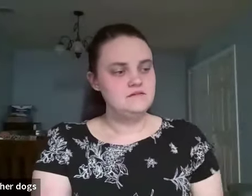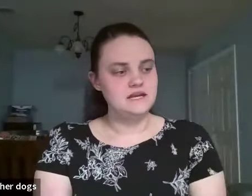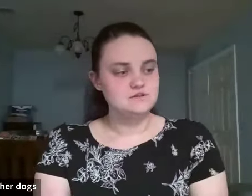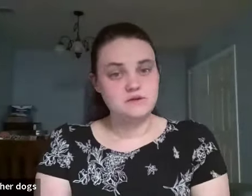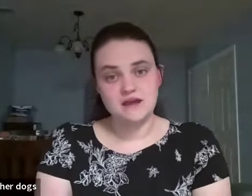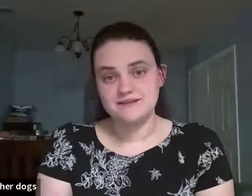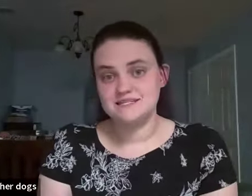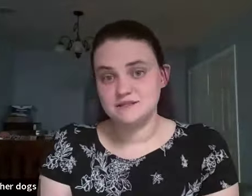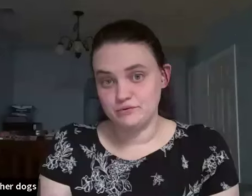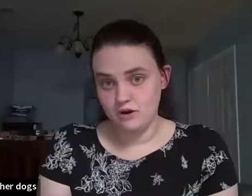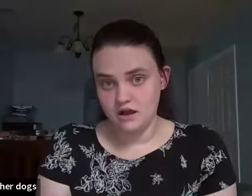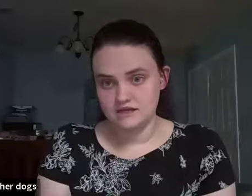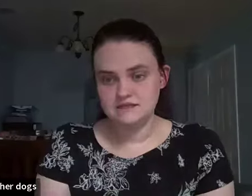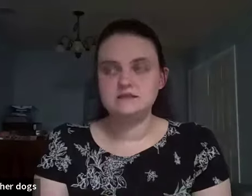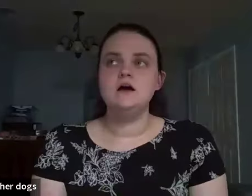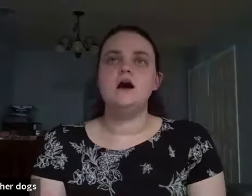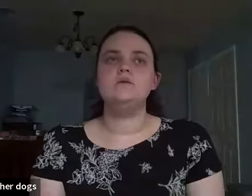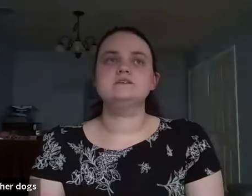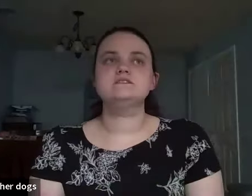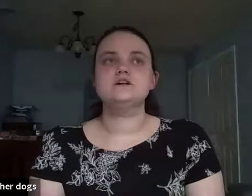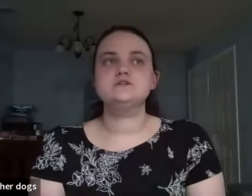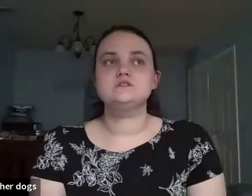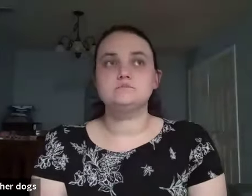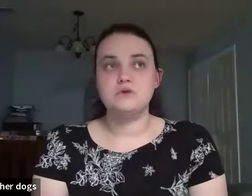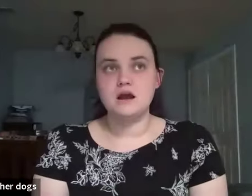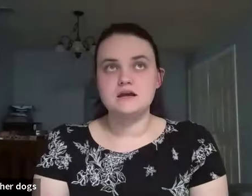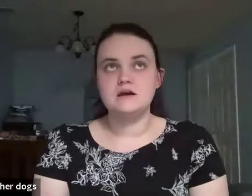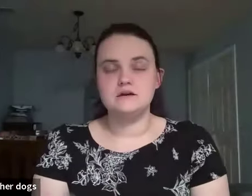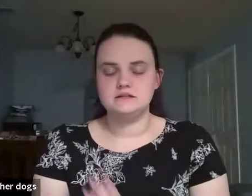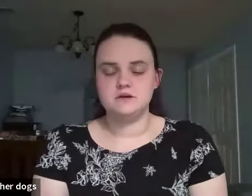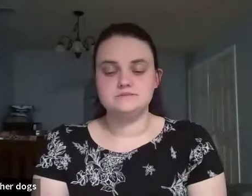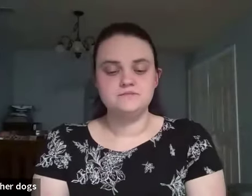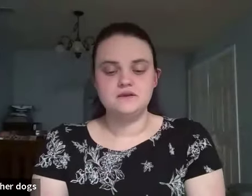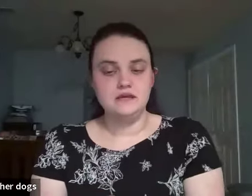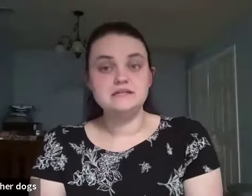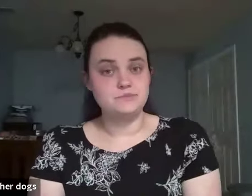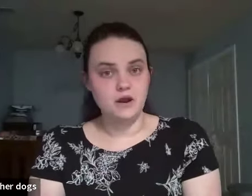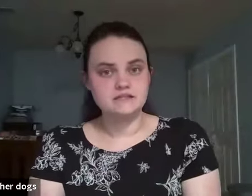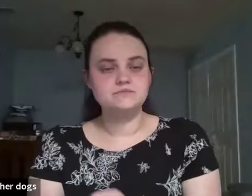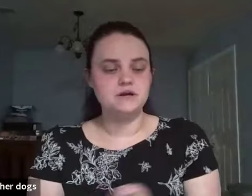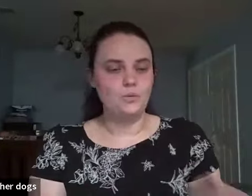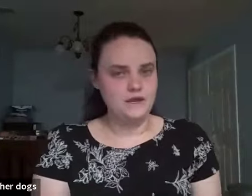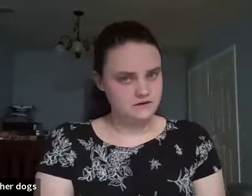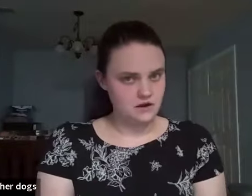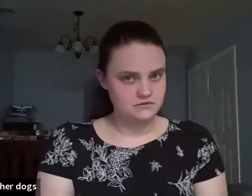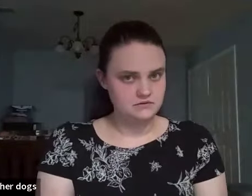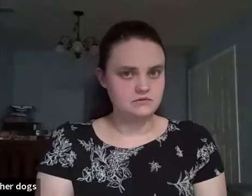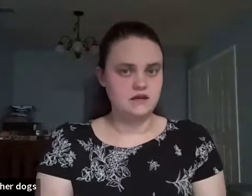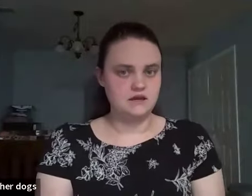The next one we have is surprise. This is also surprise, not surprise. It is surprise, but wake up.